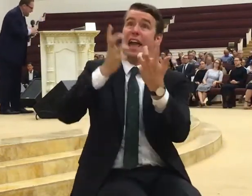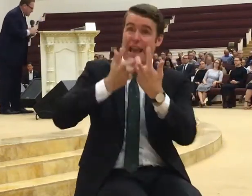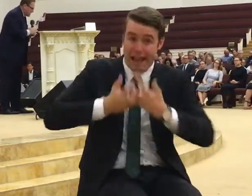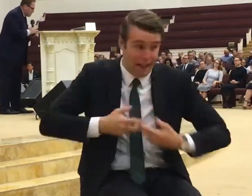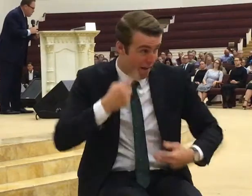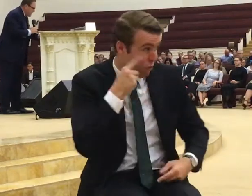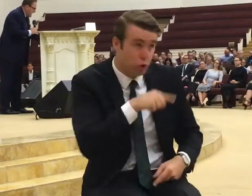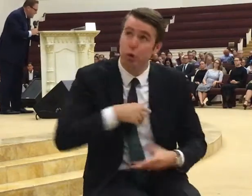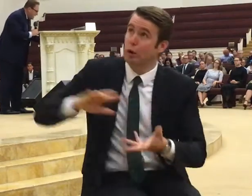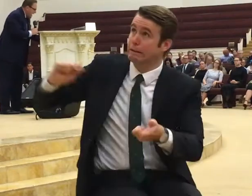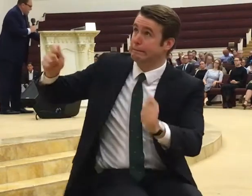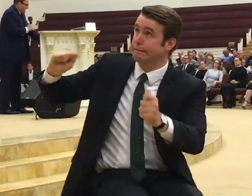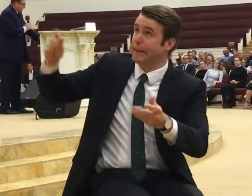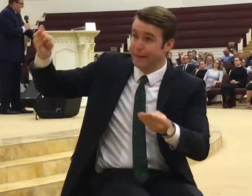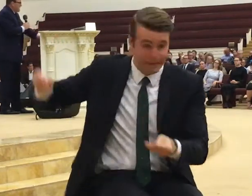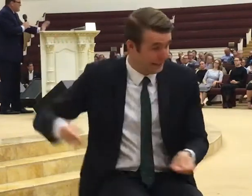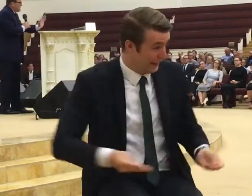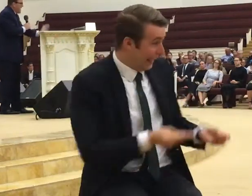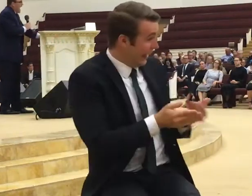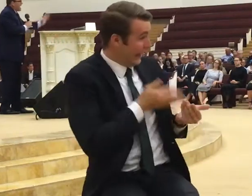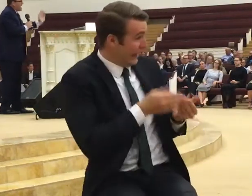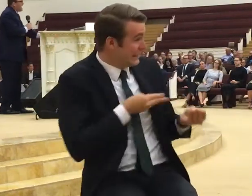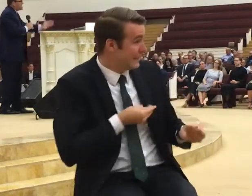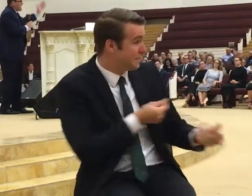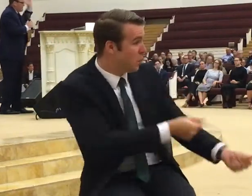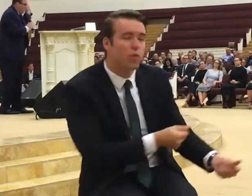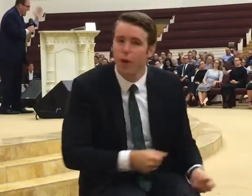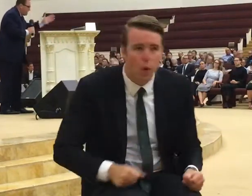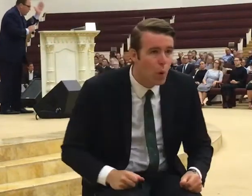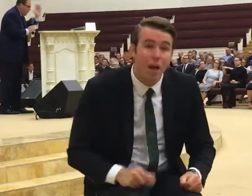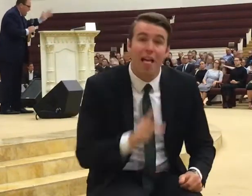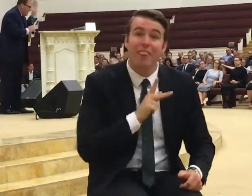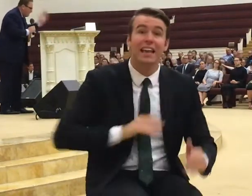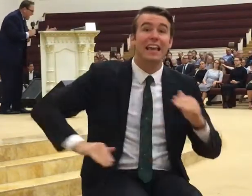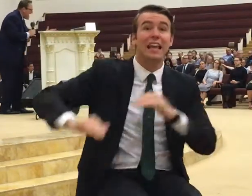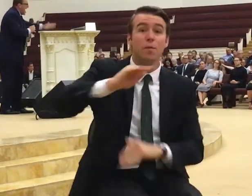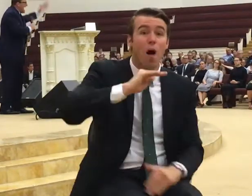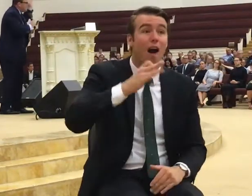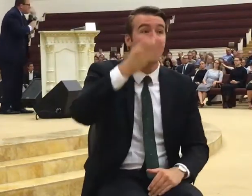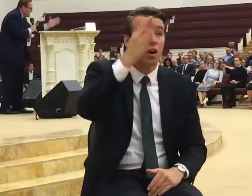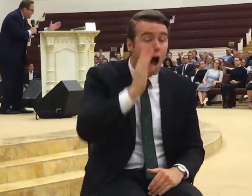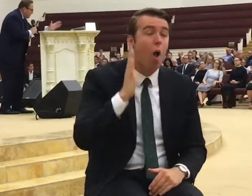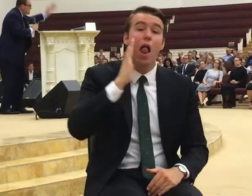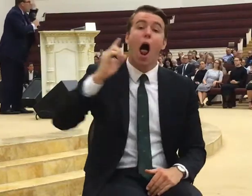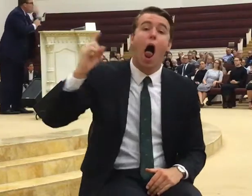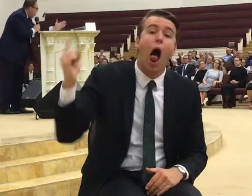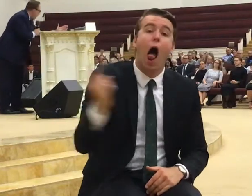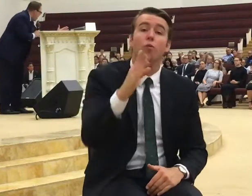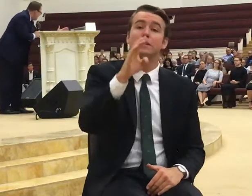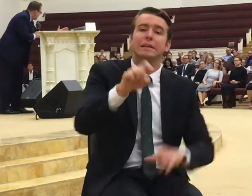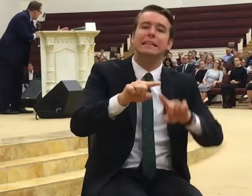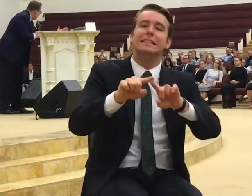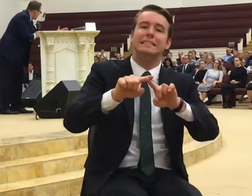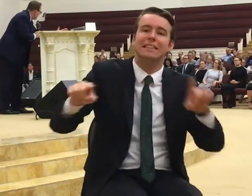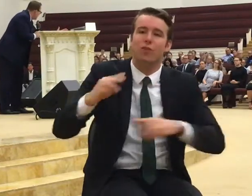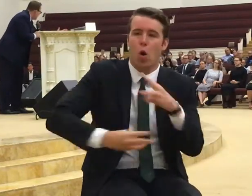cannot make it smooth and easy. The kingdom of God is and forever will be a different